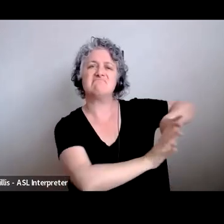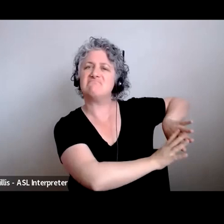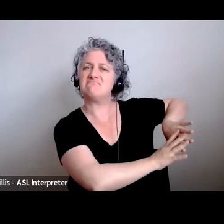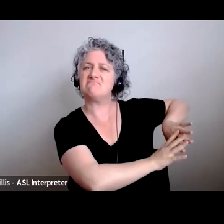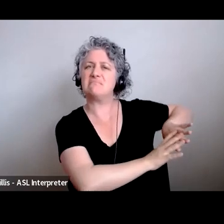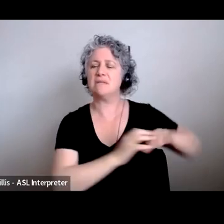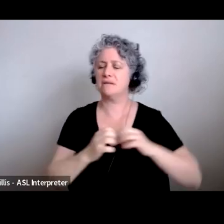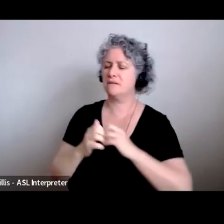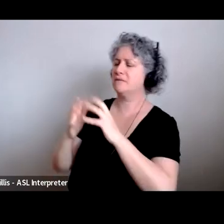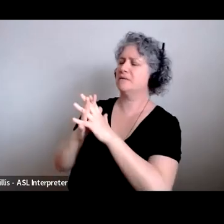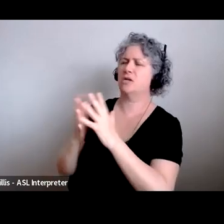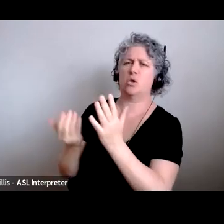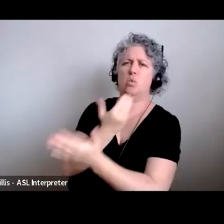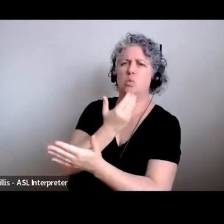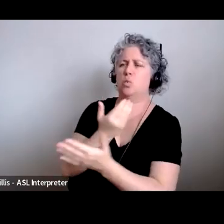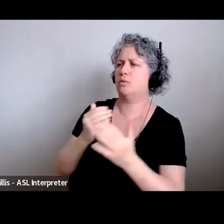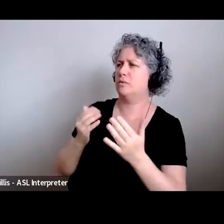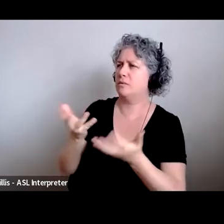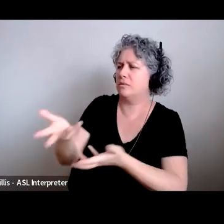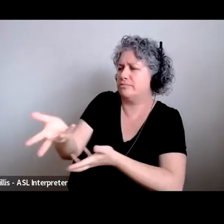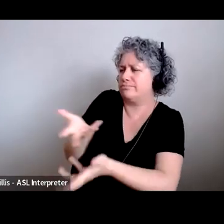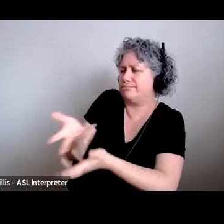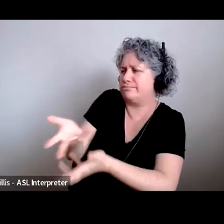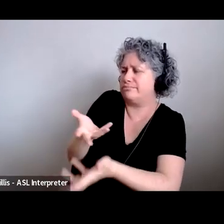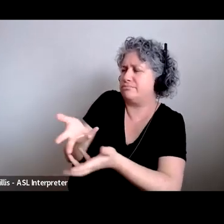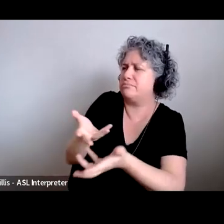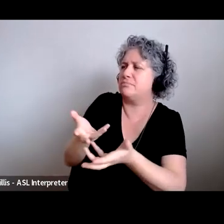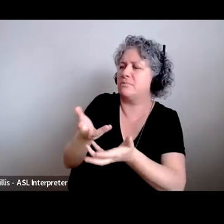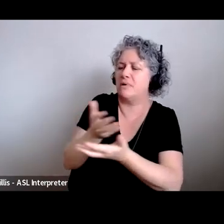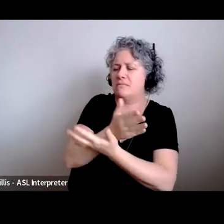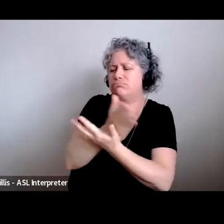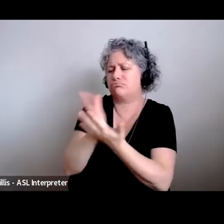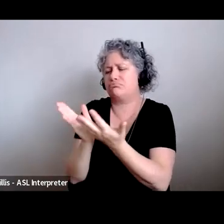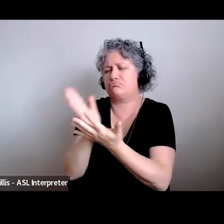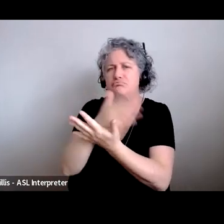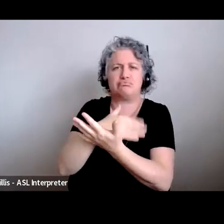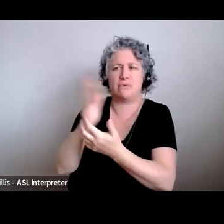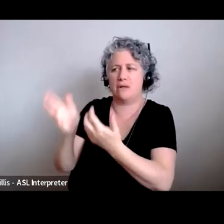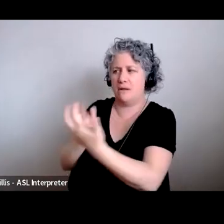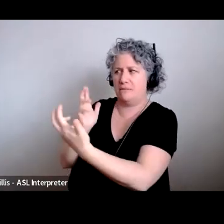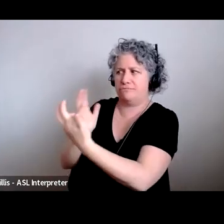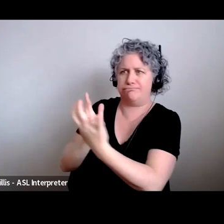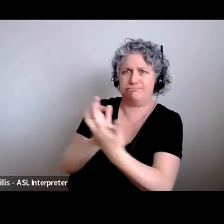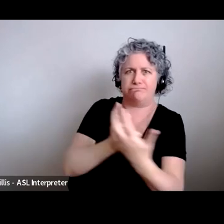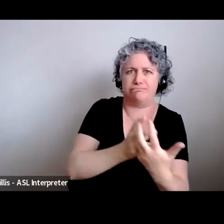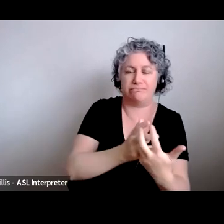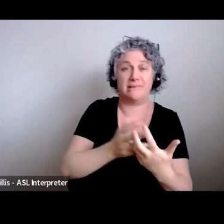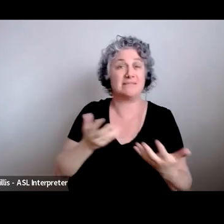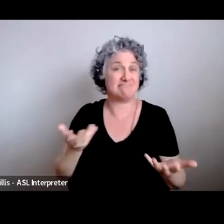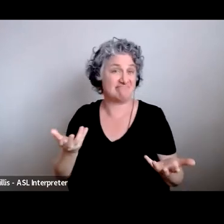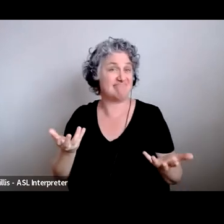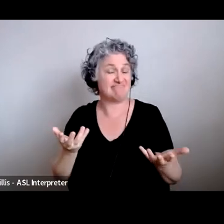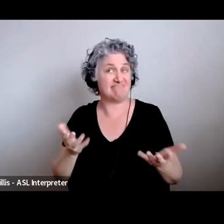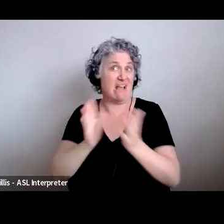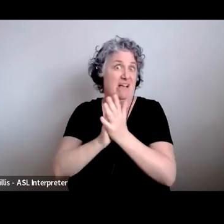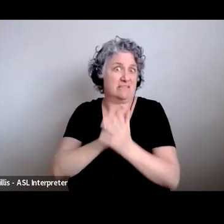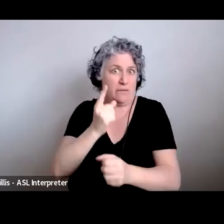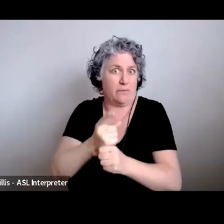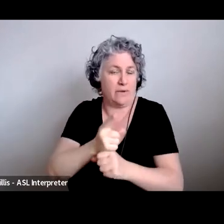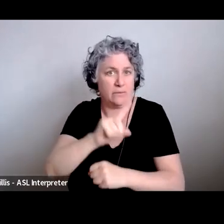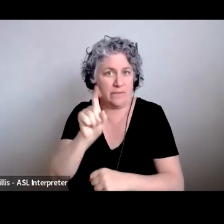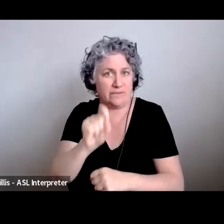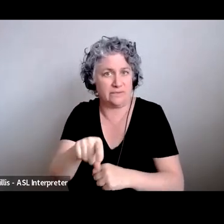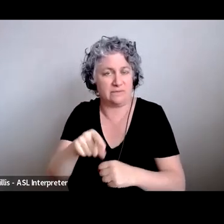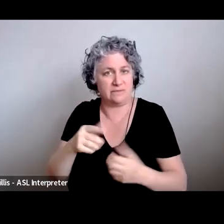asking a lot of really important questions that thankfully are in front of us now. But maybe we